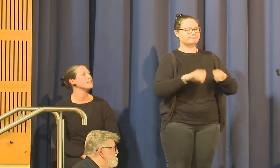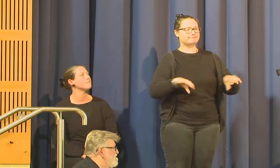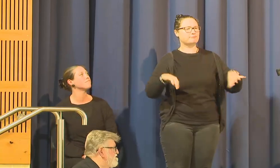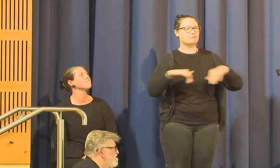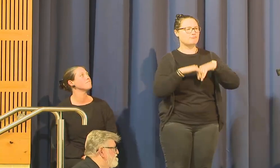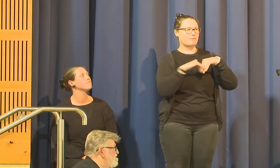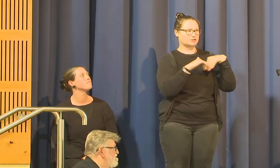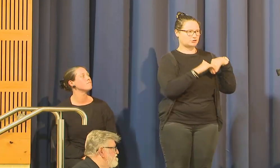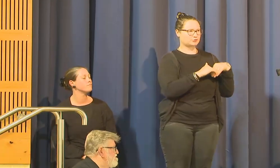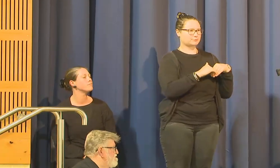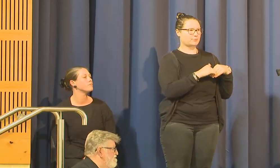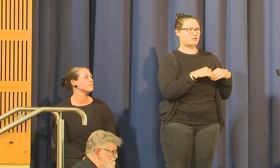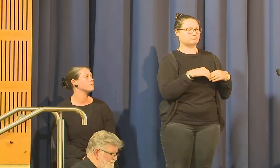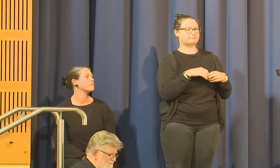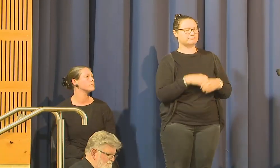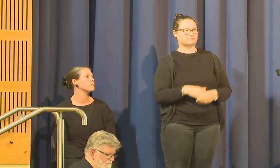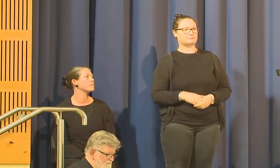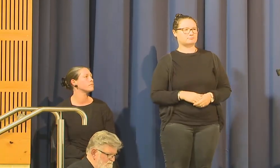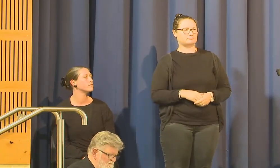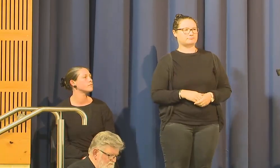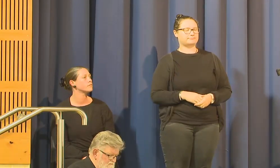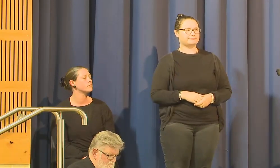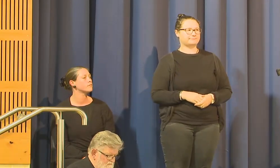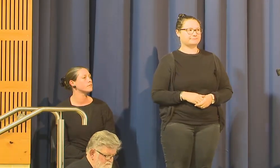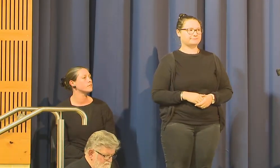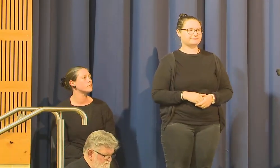quite complicated sources.